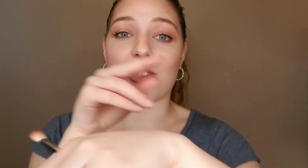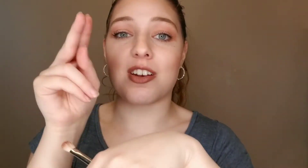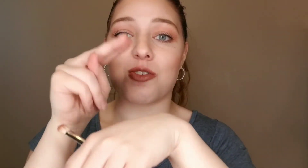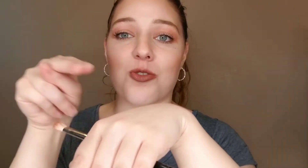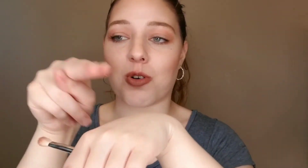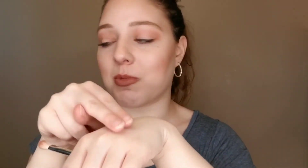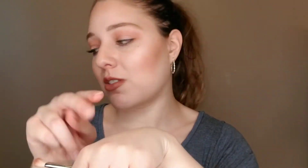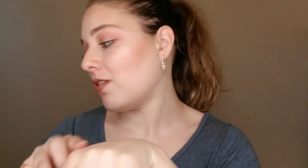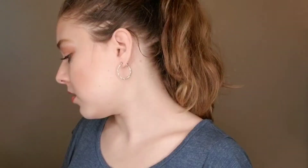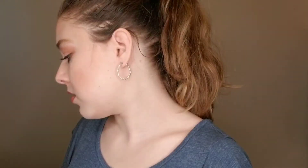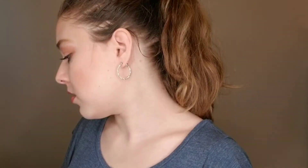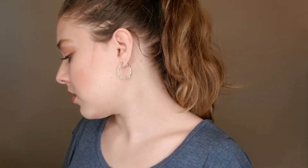than normal.